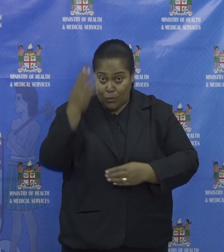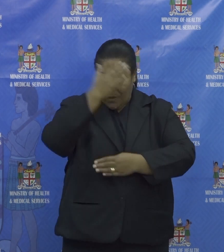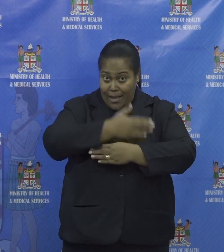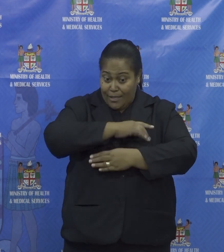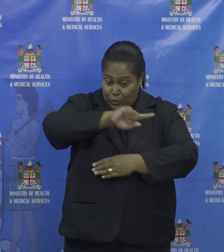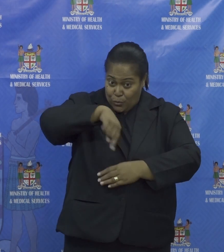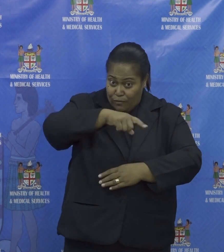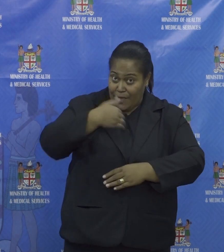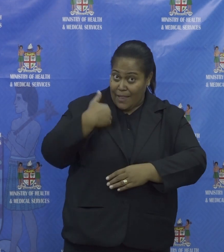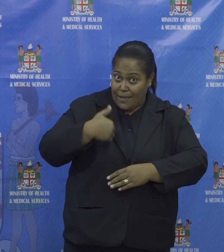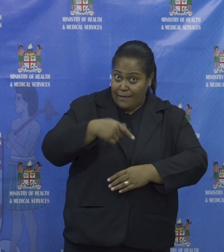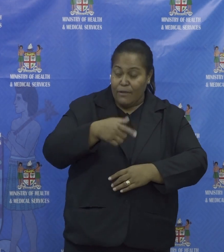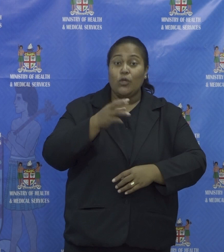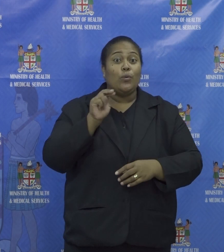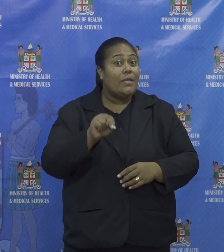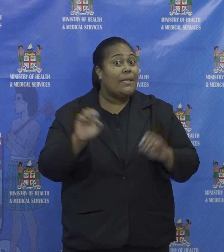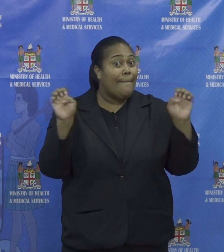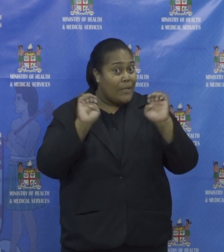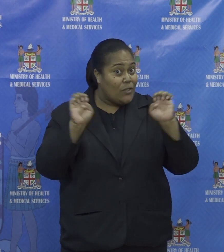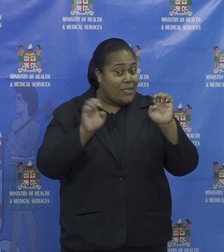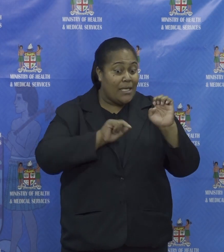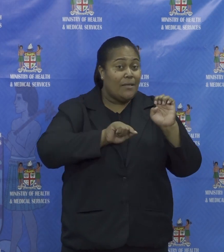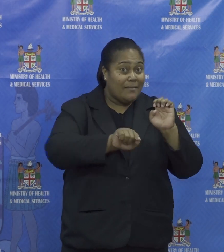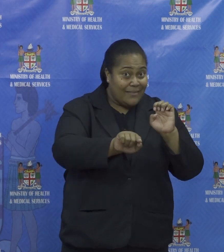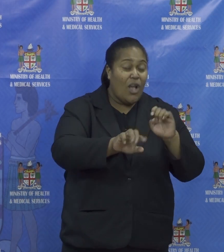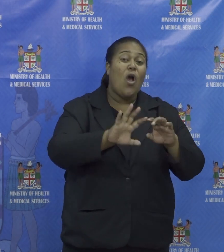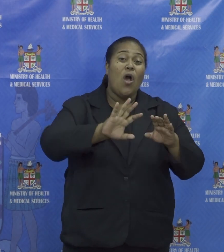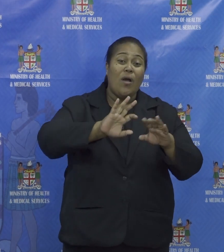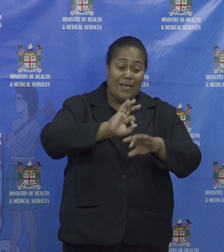emergency department at CWM, you can still access the CWM